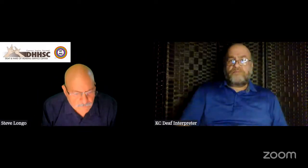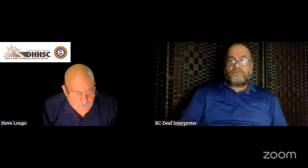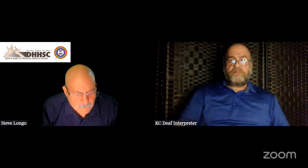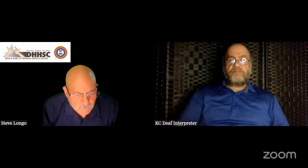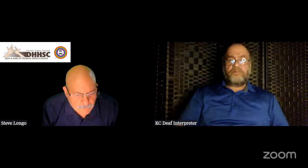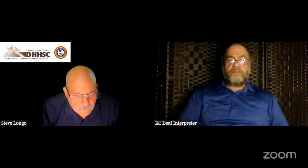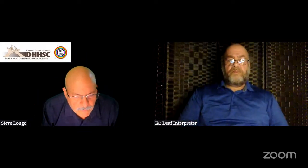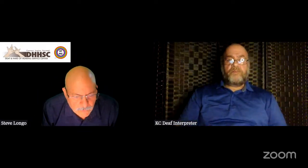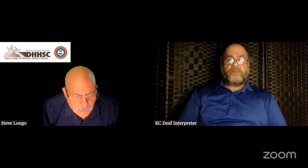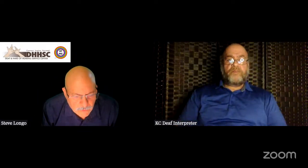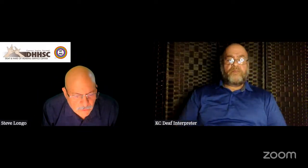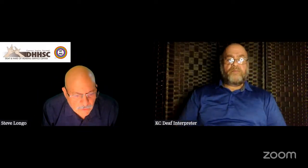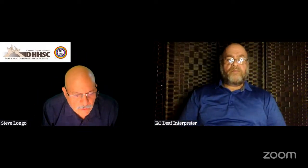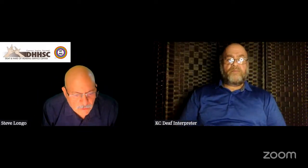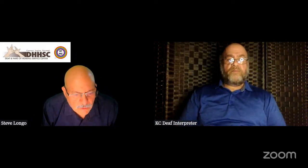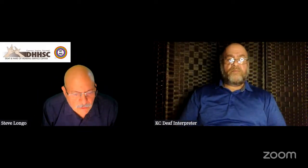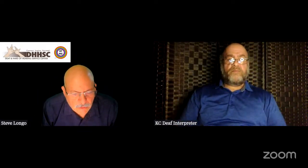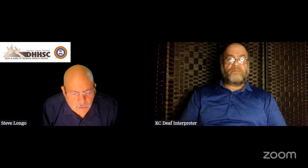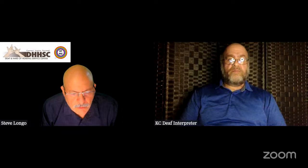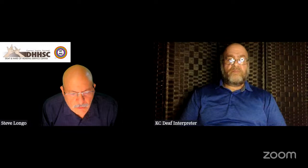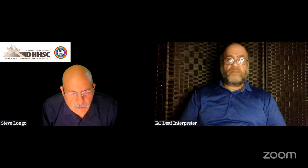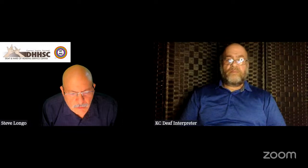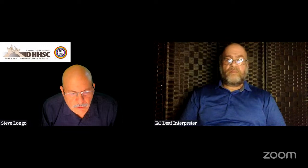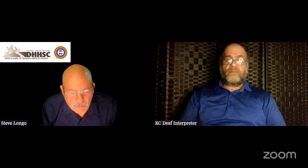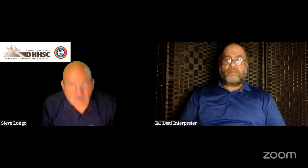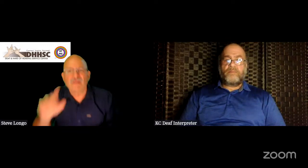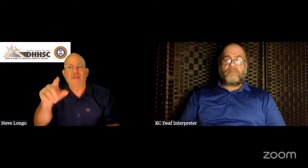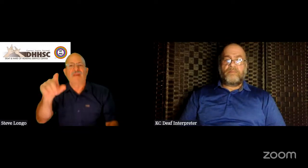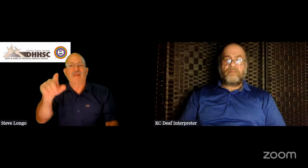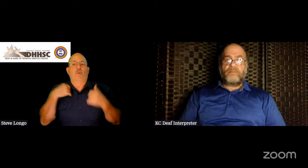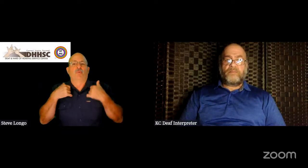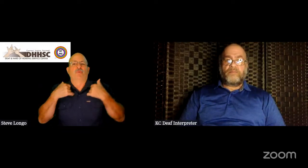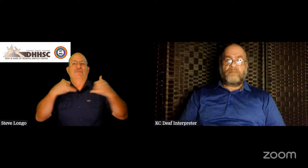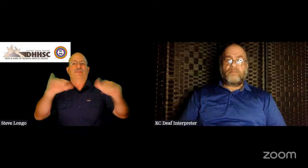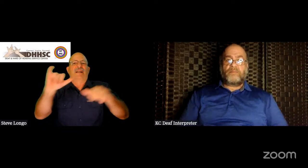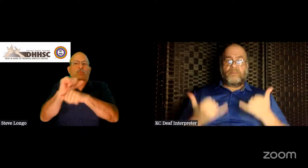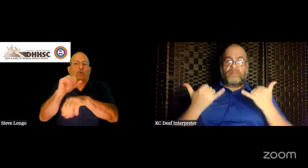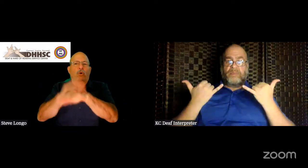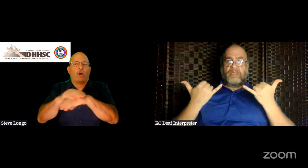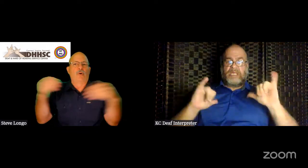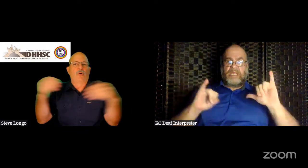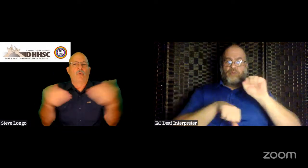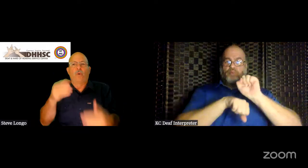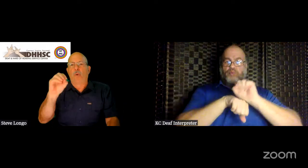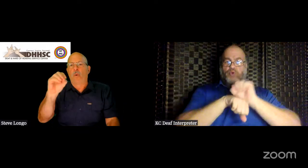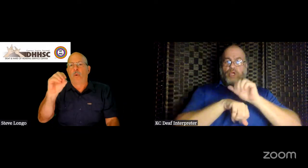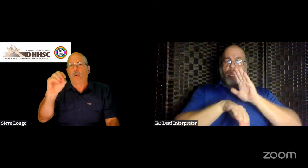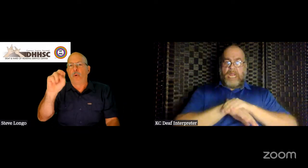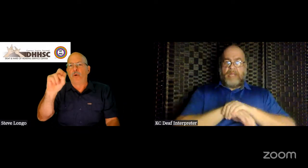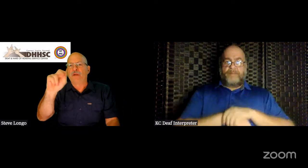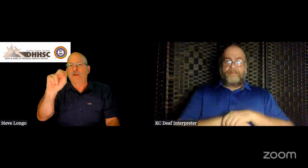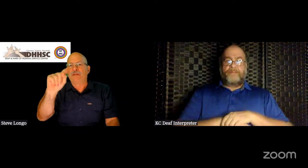business. So we will be discussing those a little bit later in the agenda.